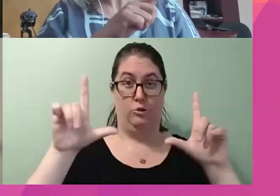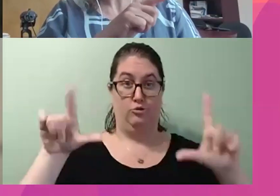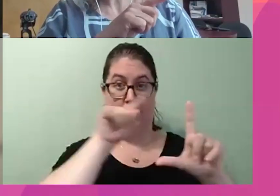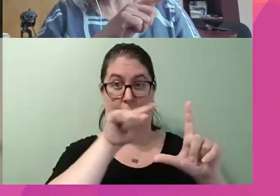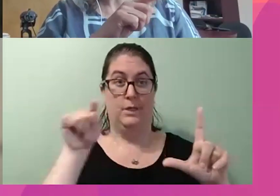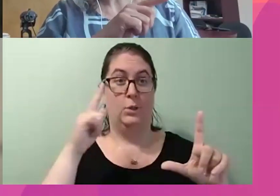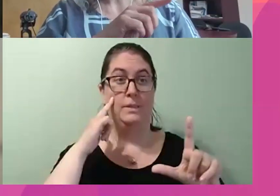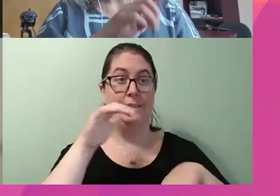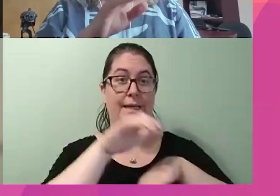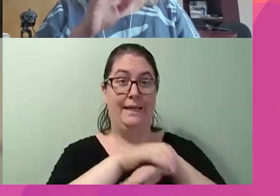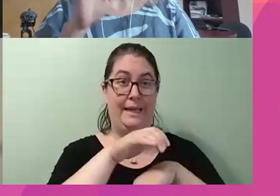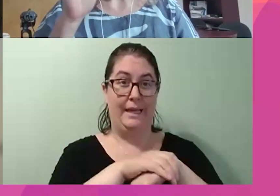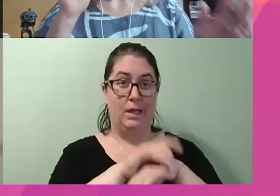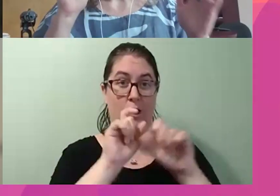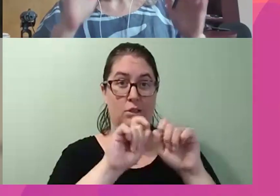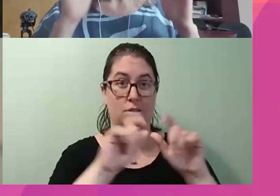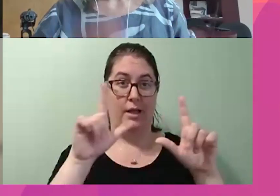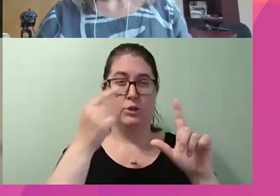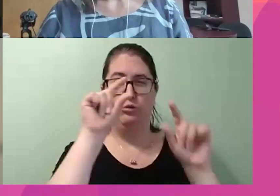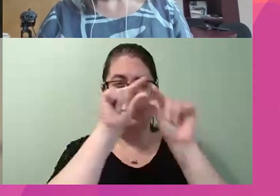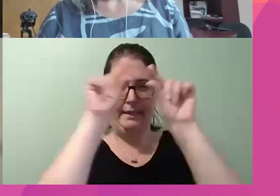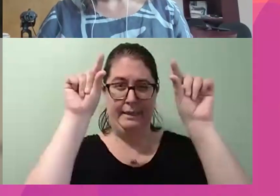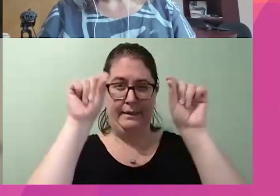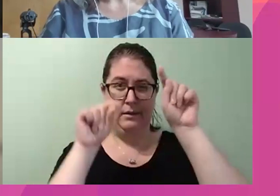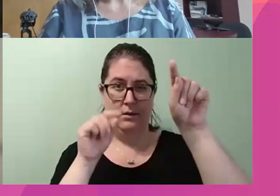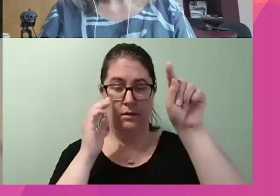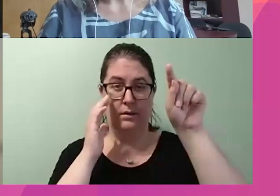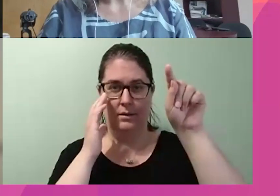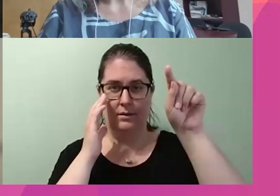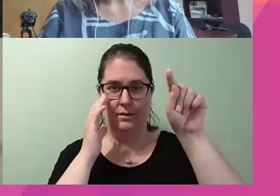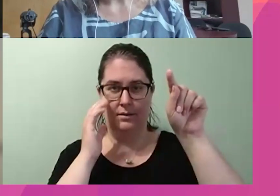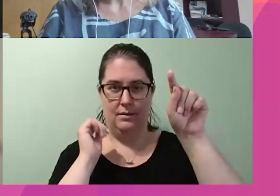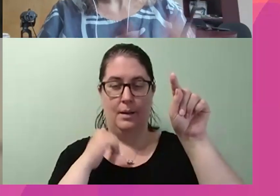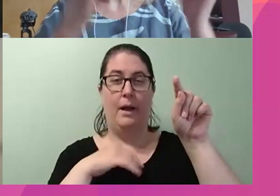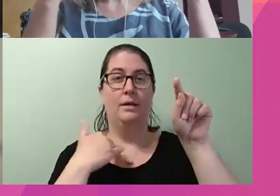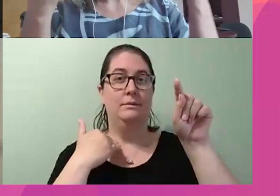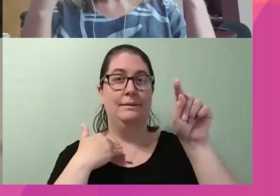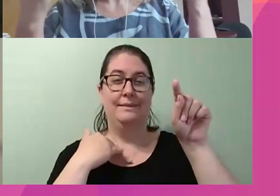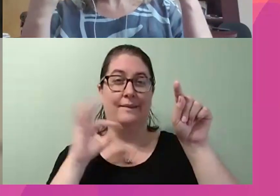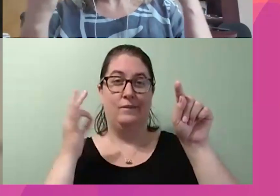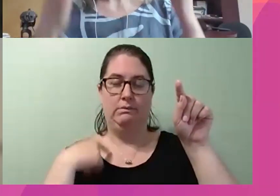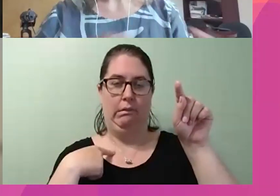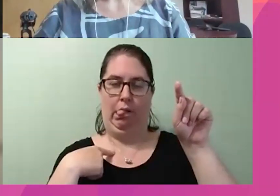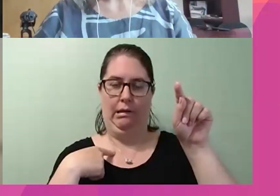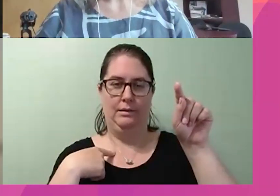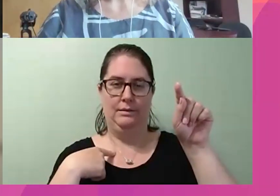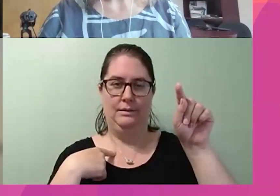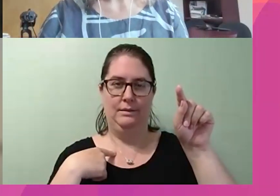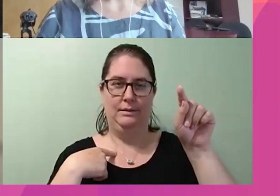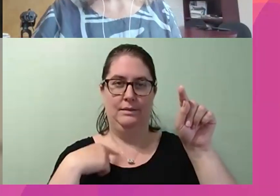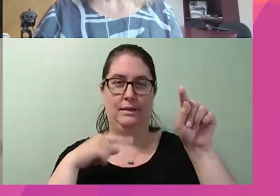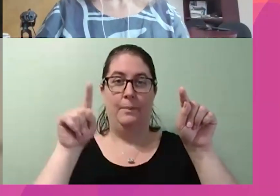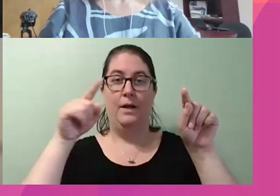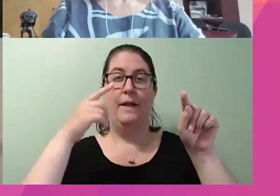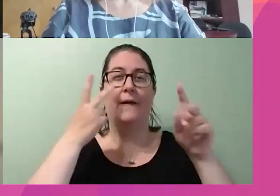you'll see English slides and deep, my French accent is so poor. You can select your language I at the see. very top